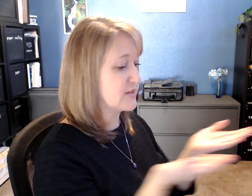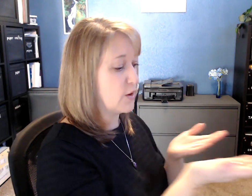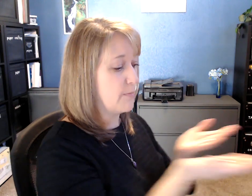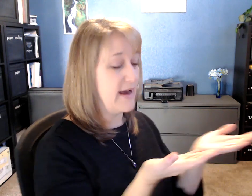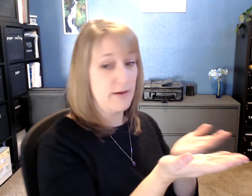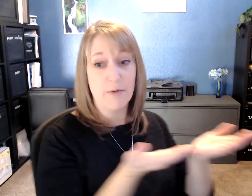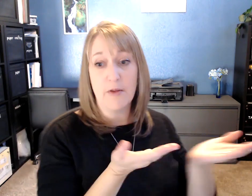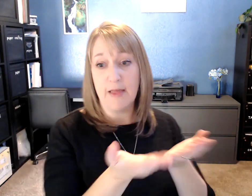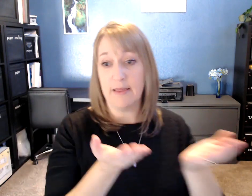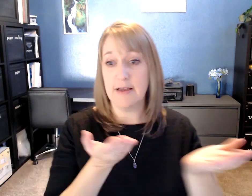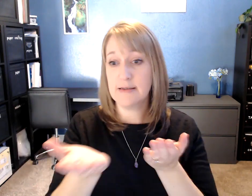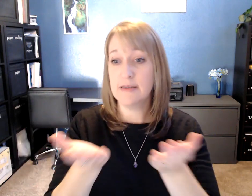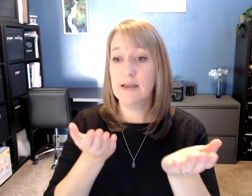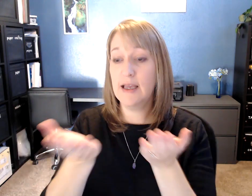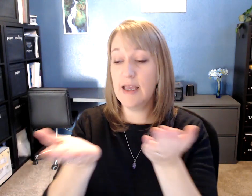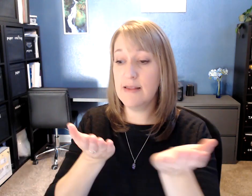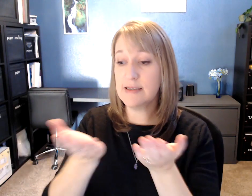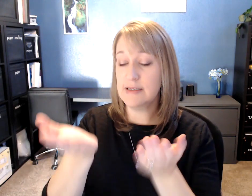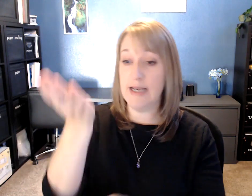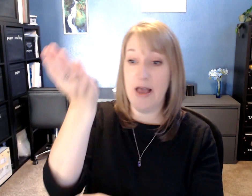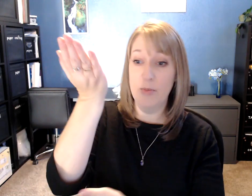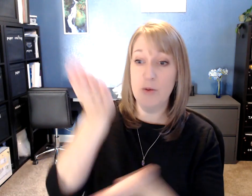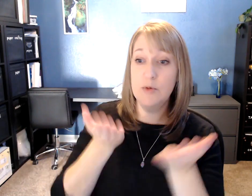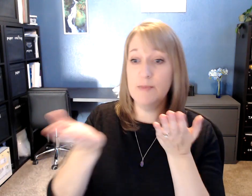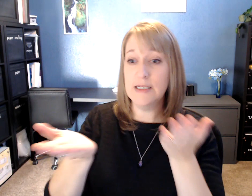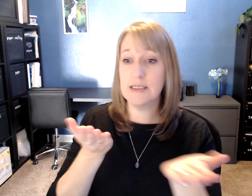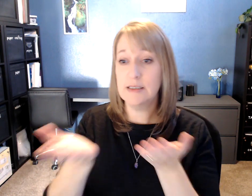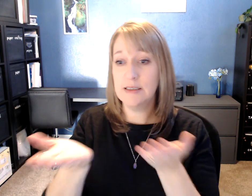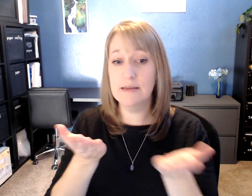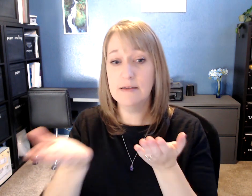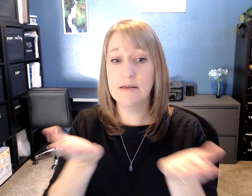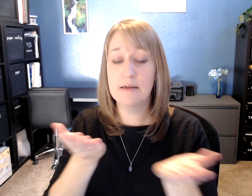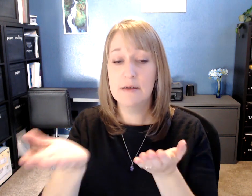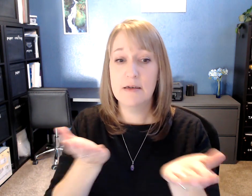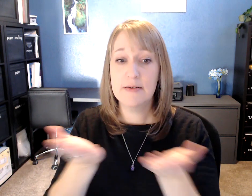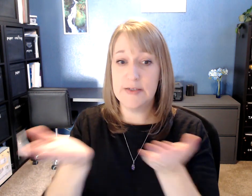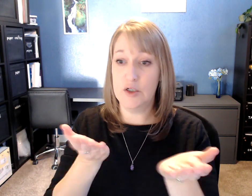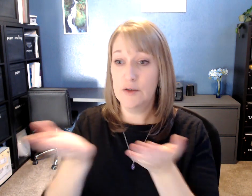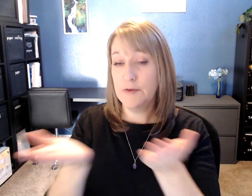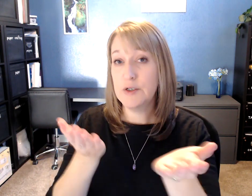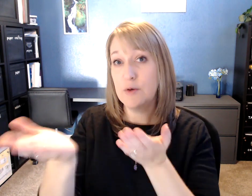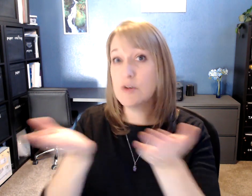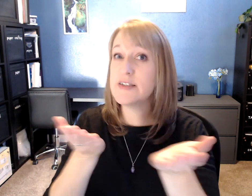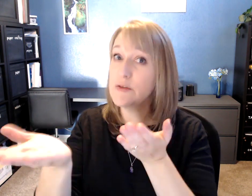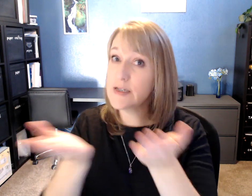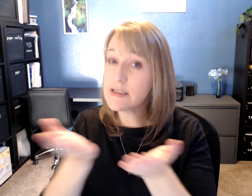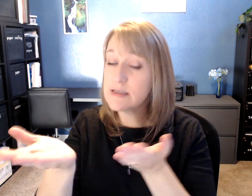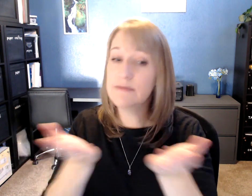go back and forth like this. Again, this is an elbow movement here. Serve or service,